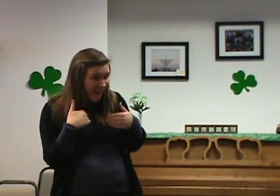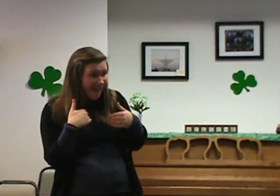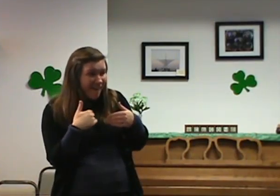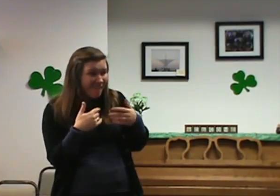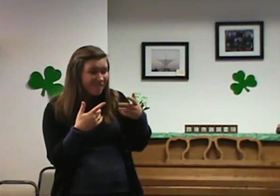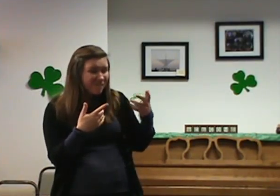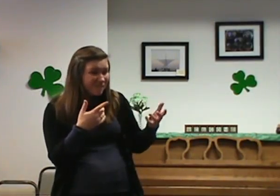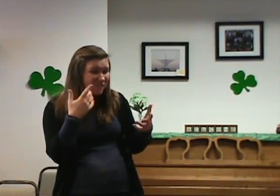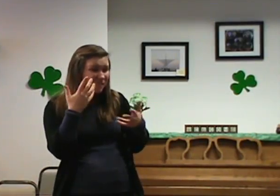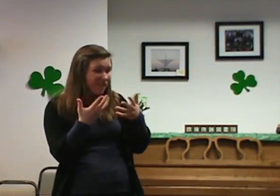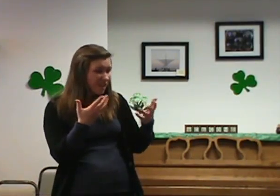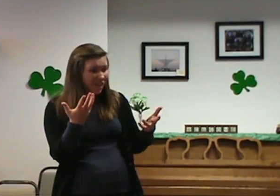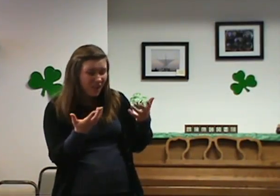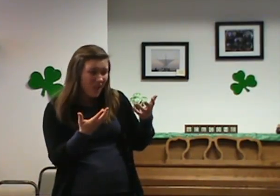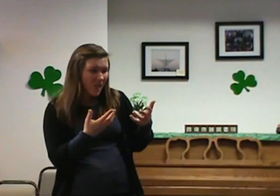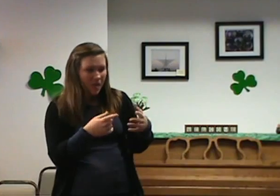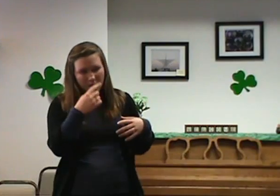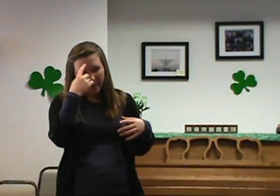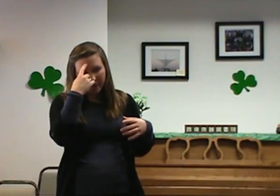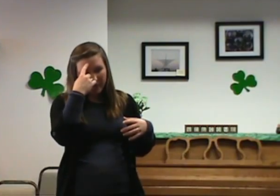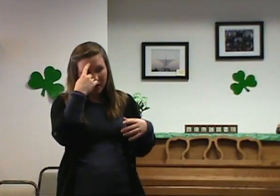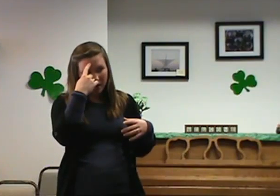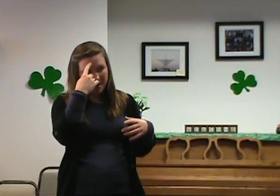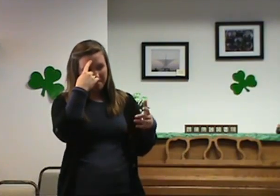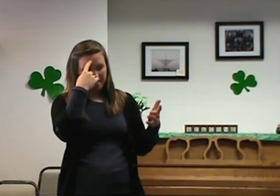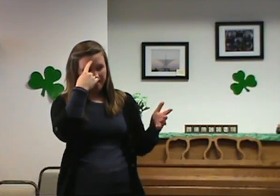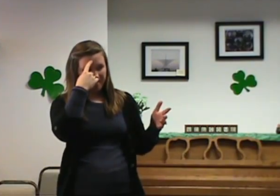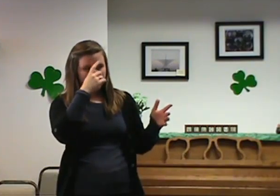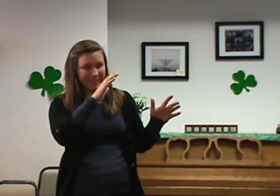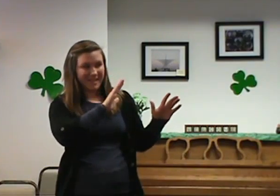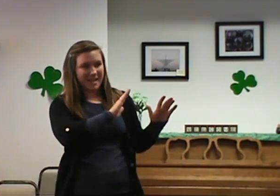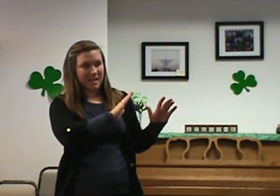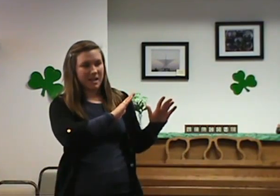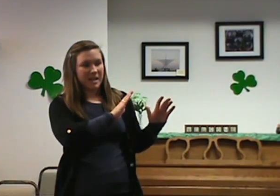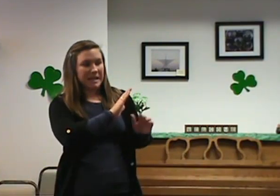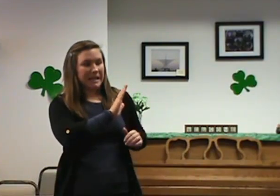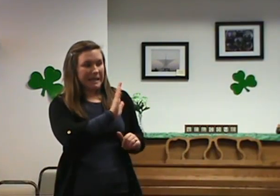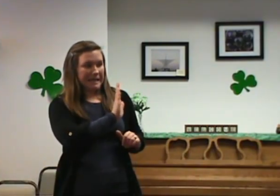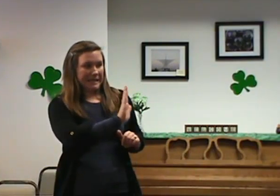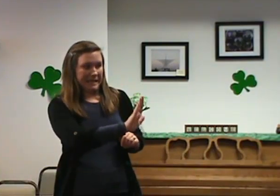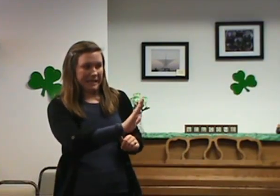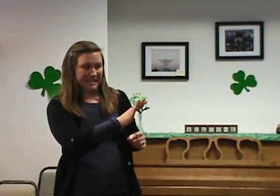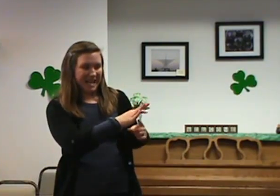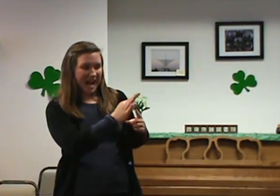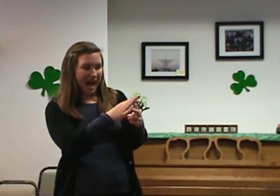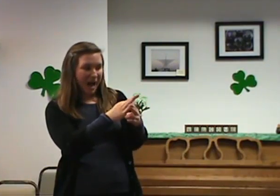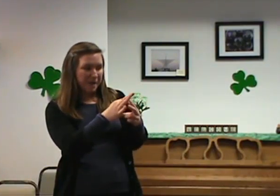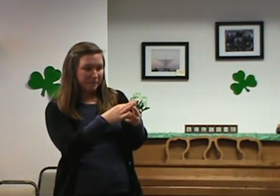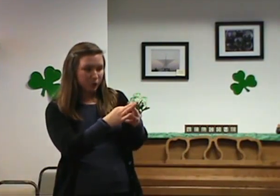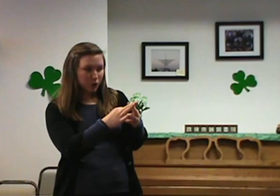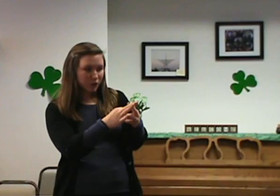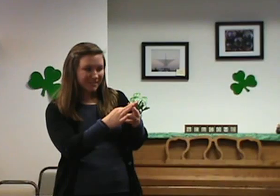his selection, we don't have a lot of, I think I've only had 2 returned, and